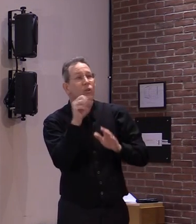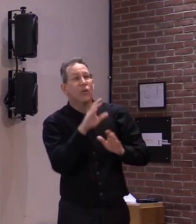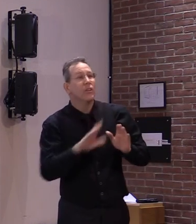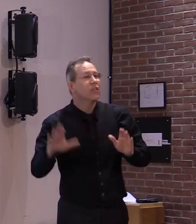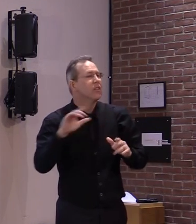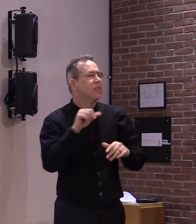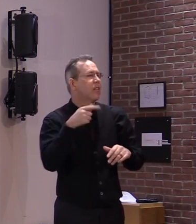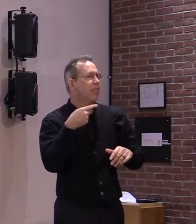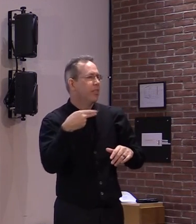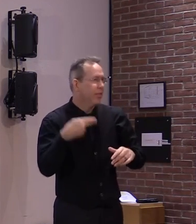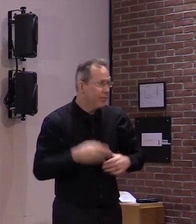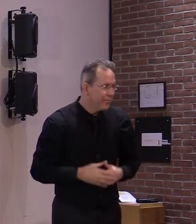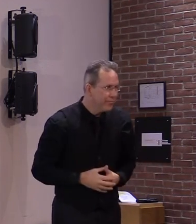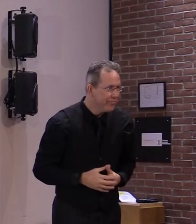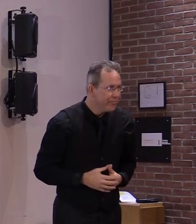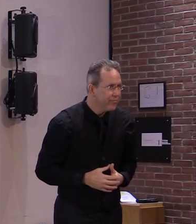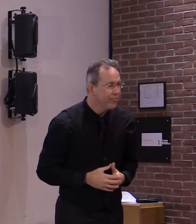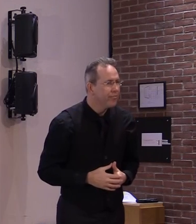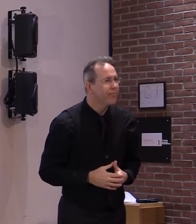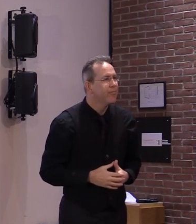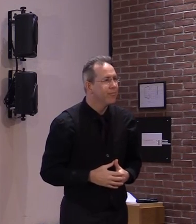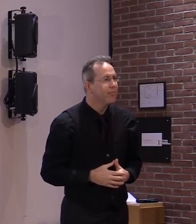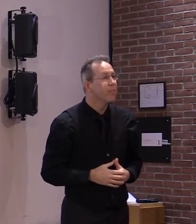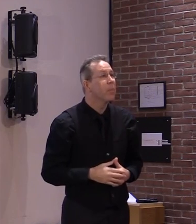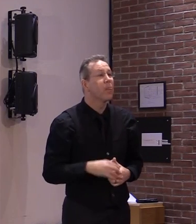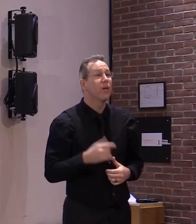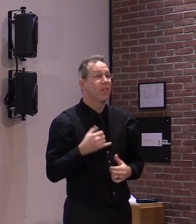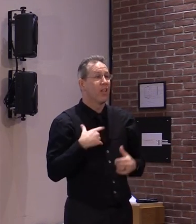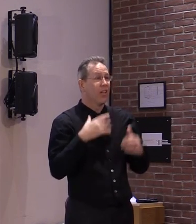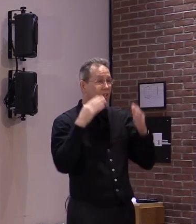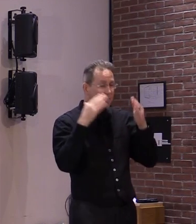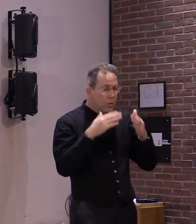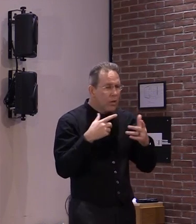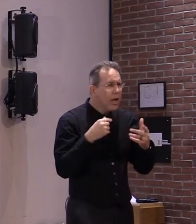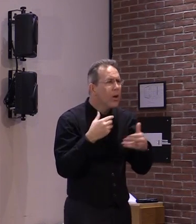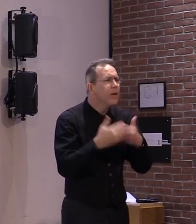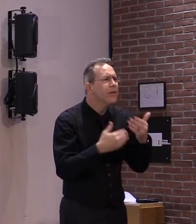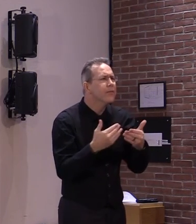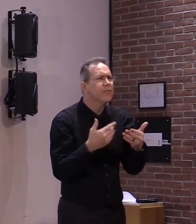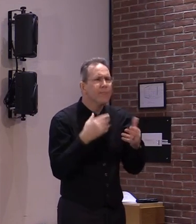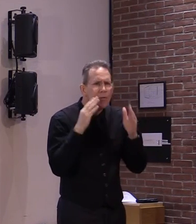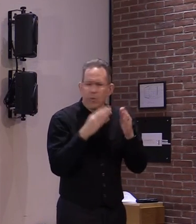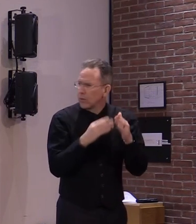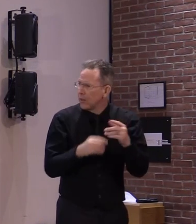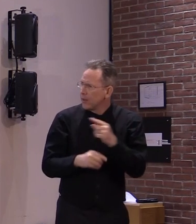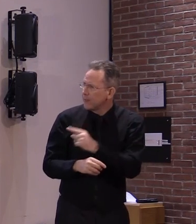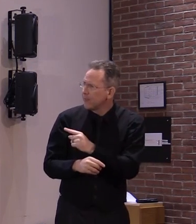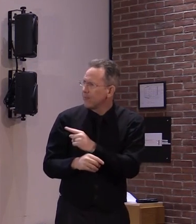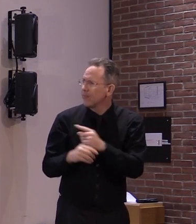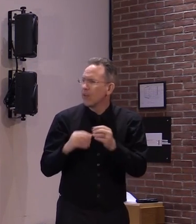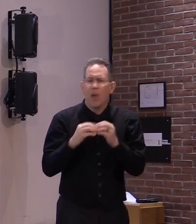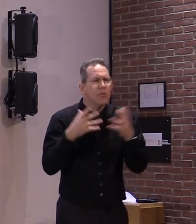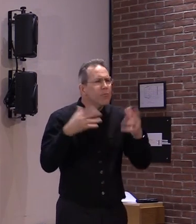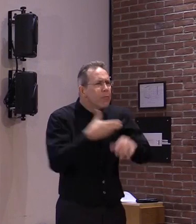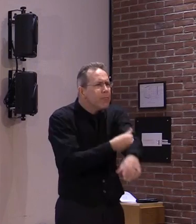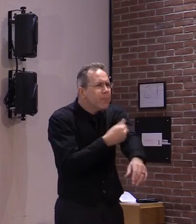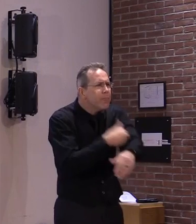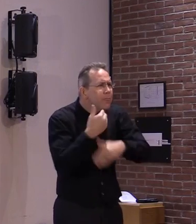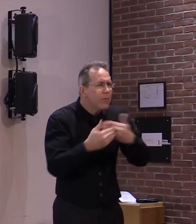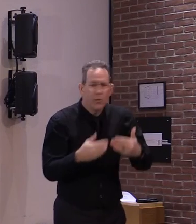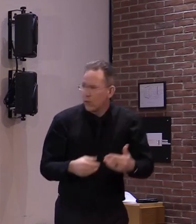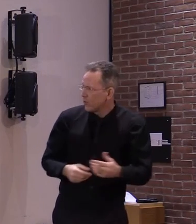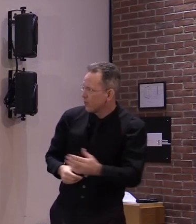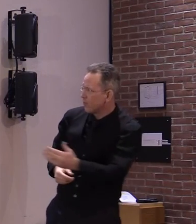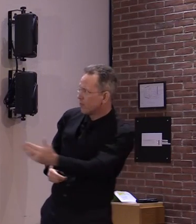per 100 residents. And additionally, focusing on those Vermonters who are fully vaccinated, Vermont continues to rank in the top 10,